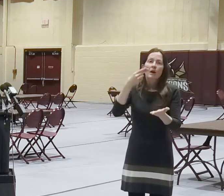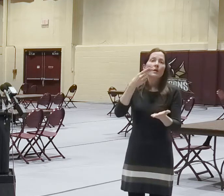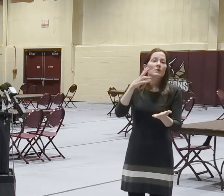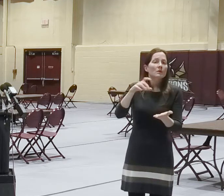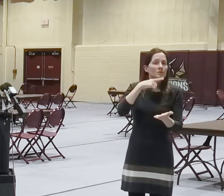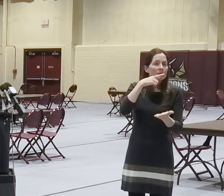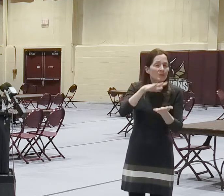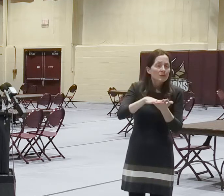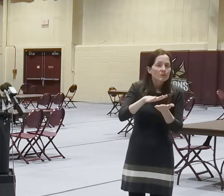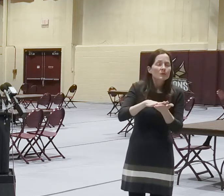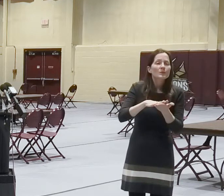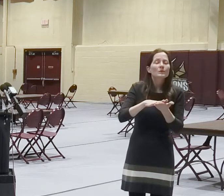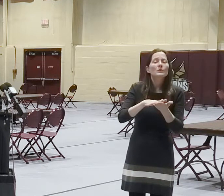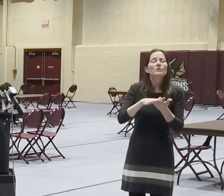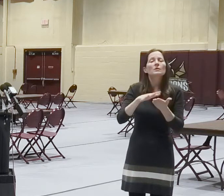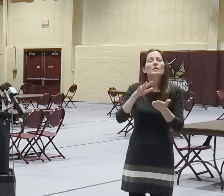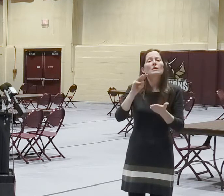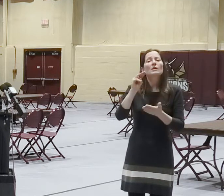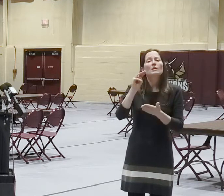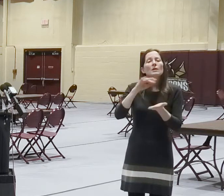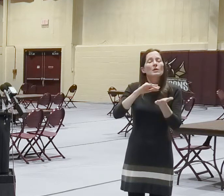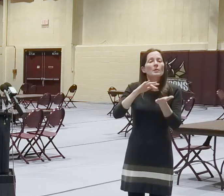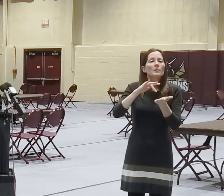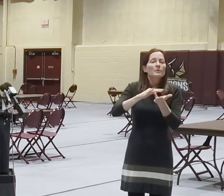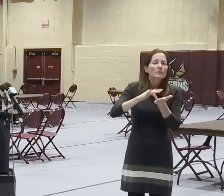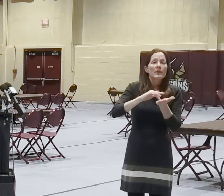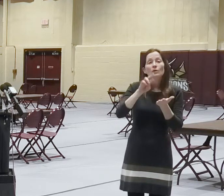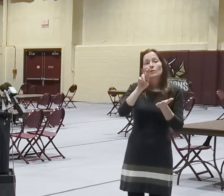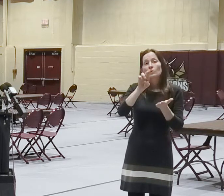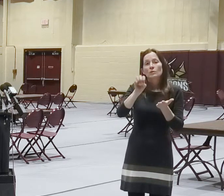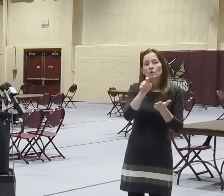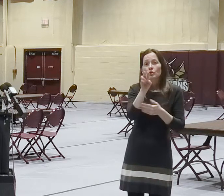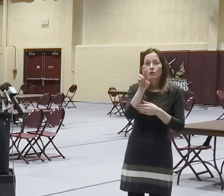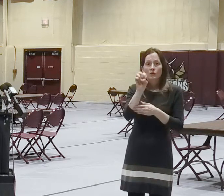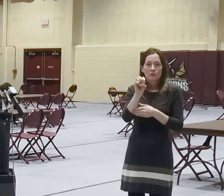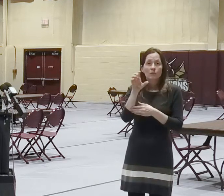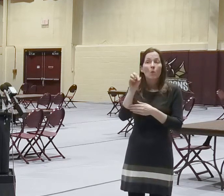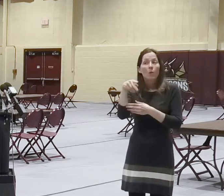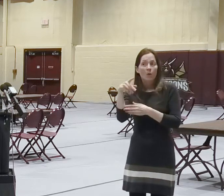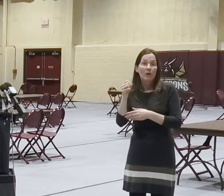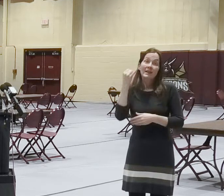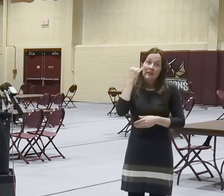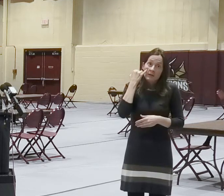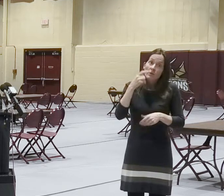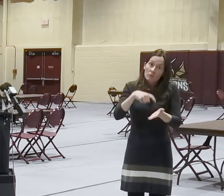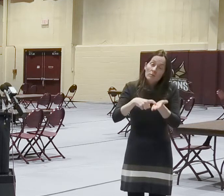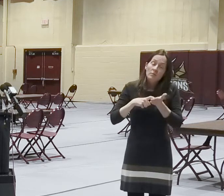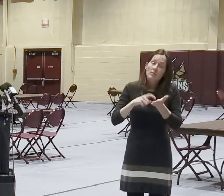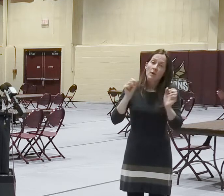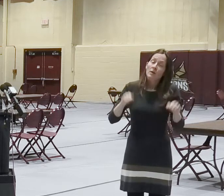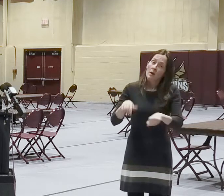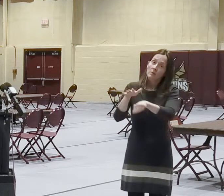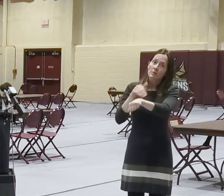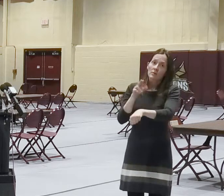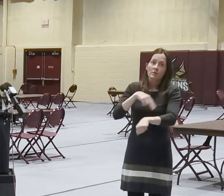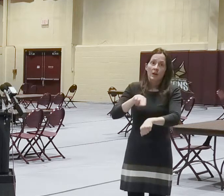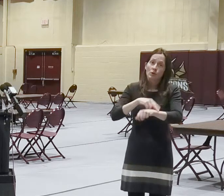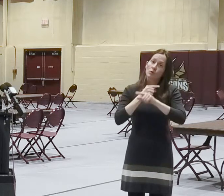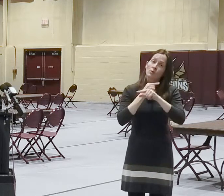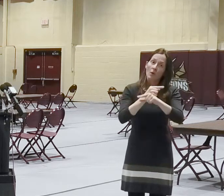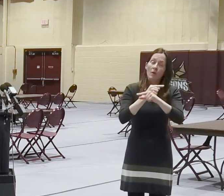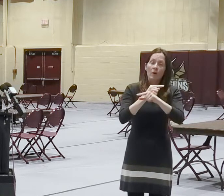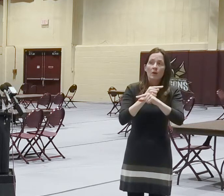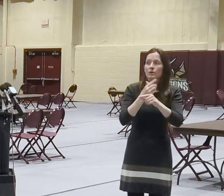Schools, and if needed, the National Guard, amongst others, who will serve in the variety of positions required to run